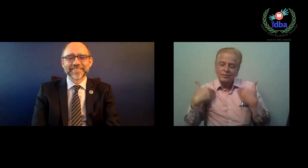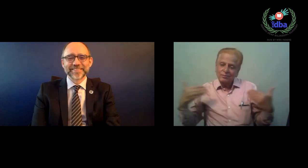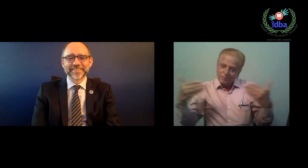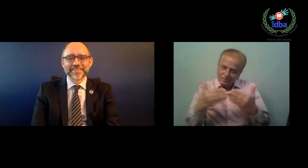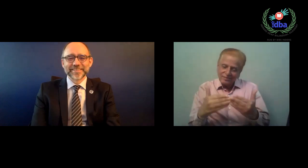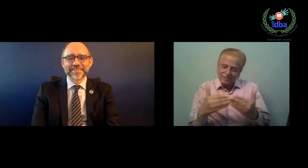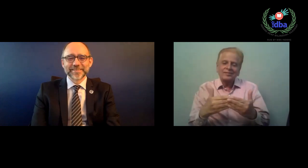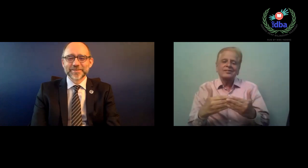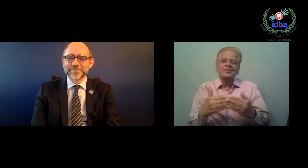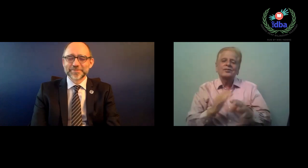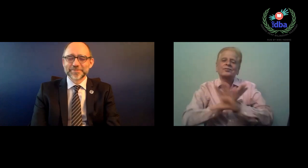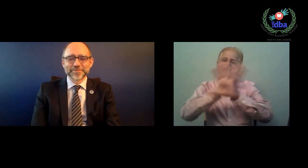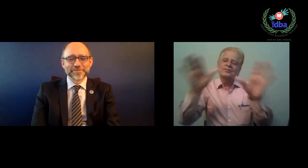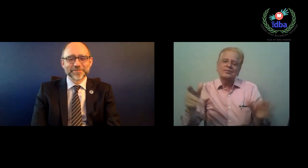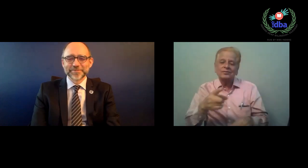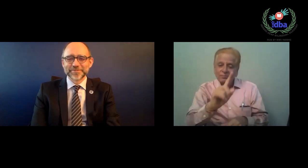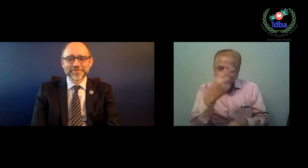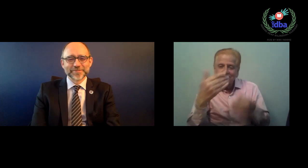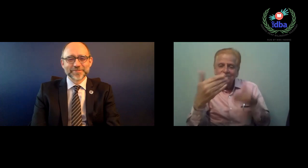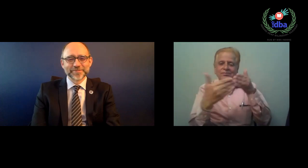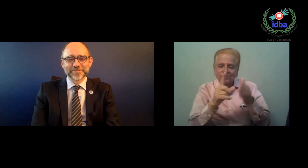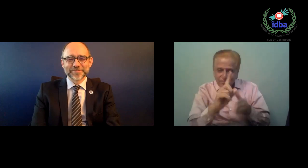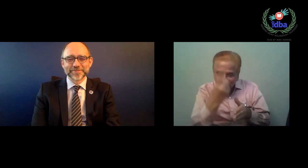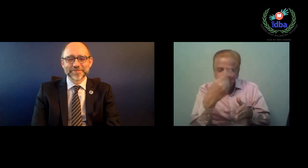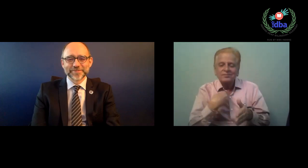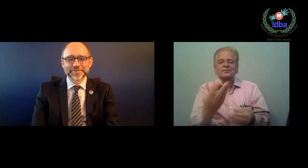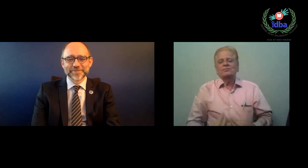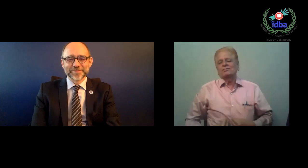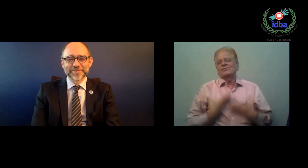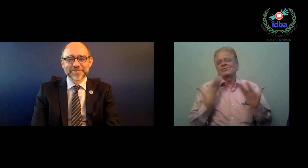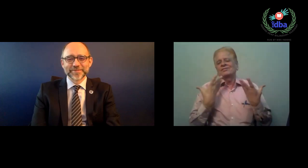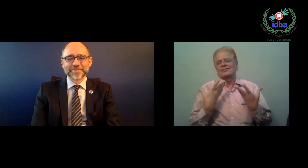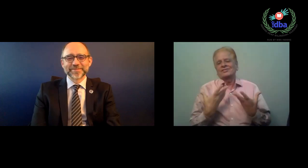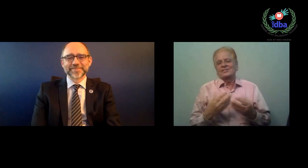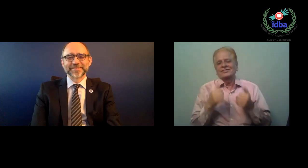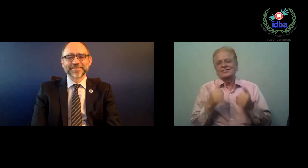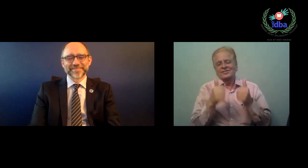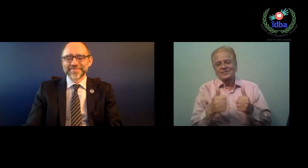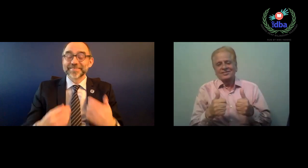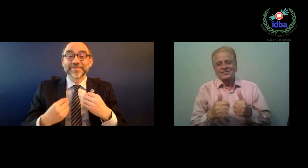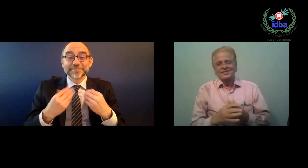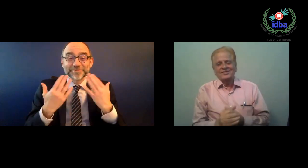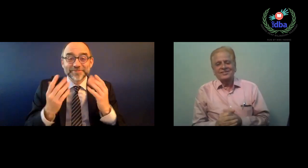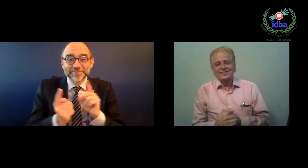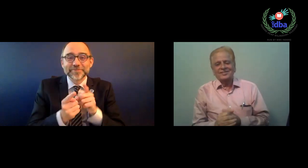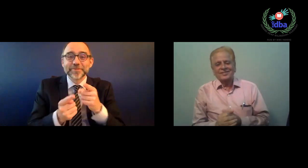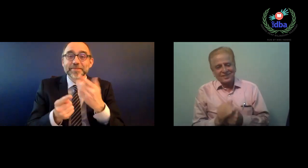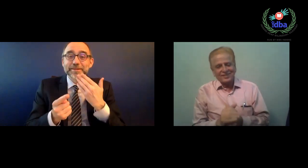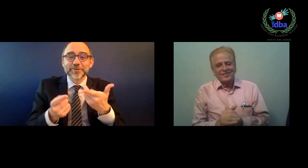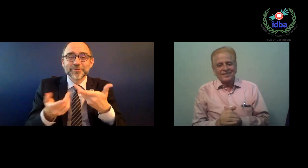I met the former president whose sign name is this. This is the first time I'm meeting the current WFD president, that is you. I'm